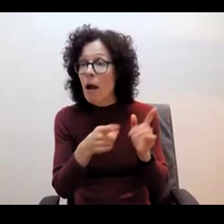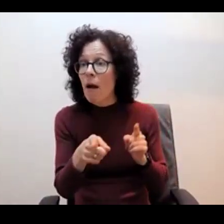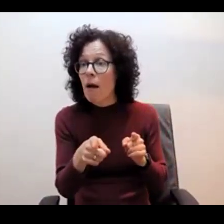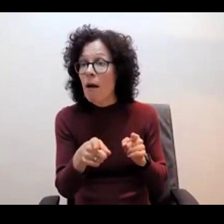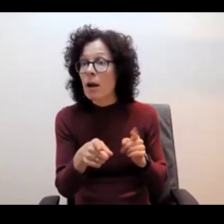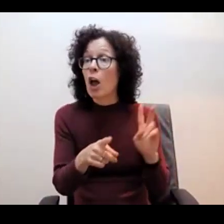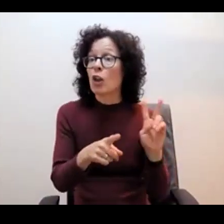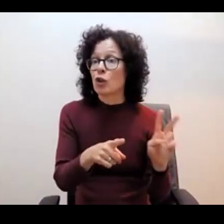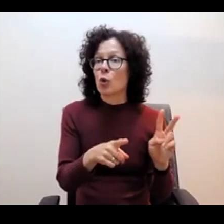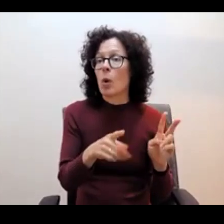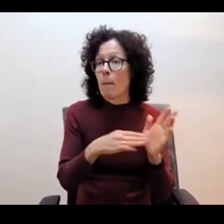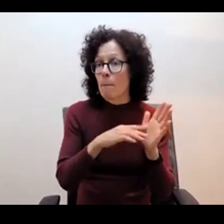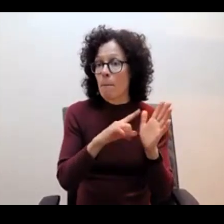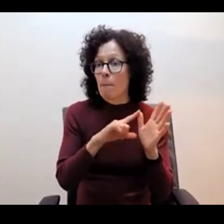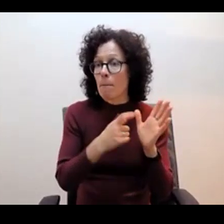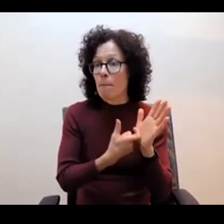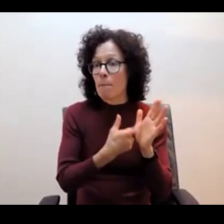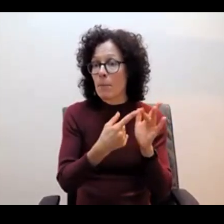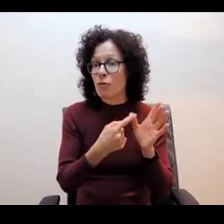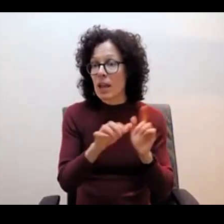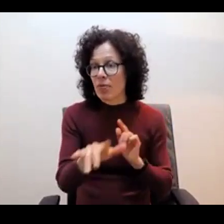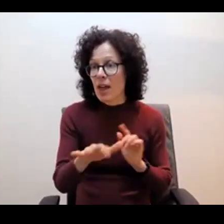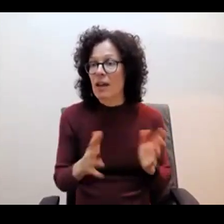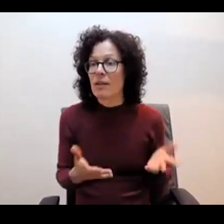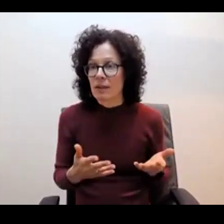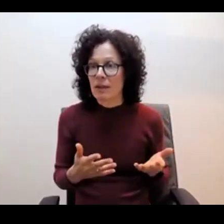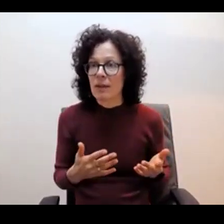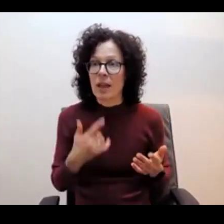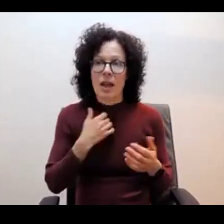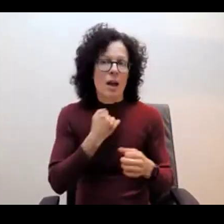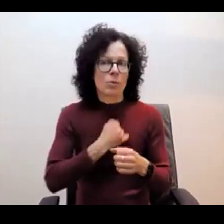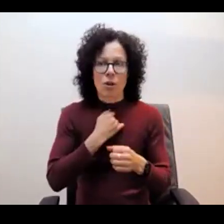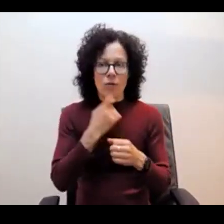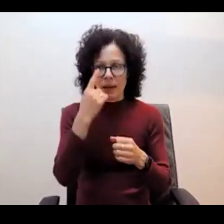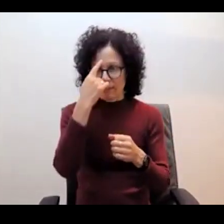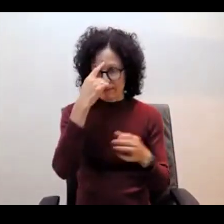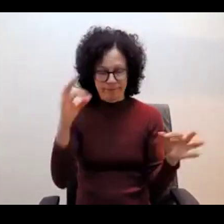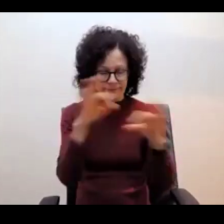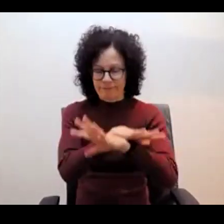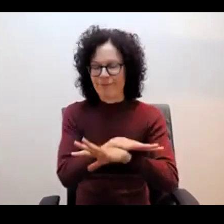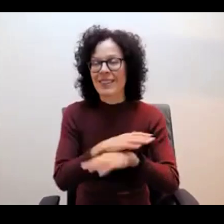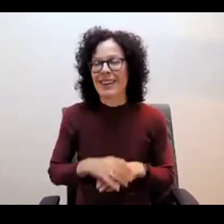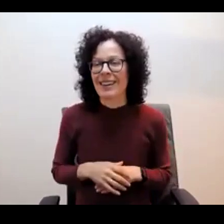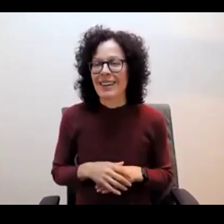Yeah, There's not Maria. Andrew. Oh, Yeah. sorry. No, it's fine. Got my notes. My wires were crossed.